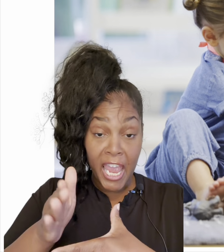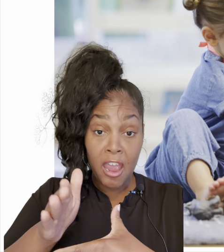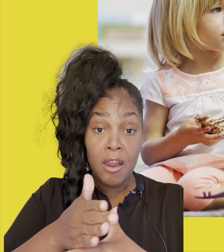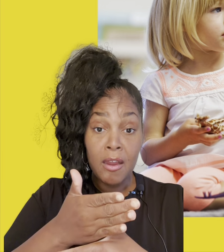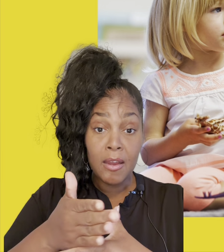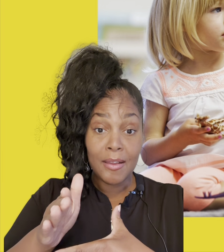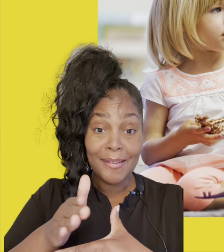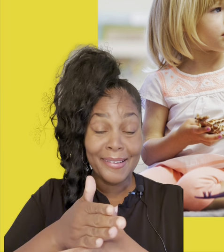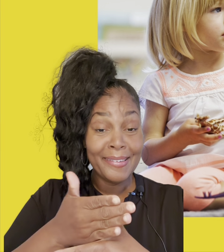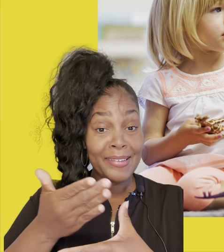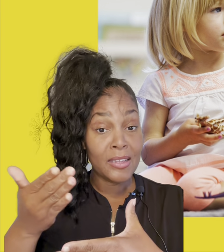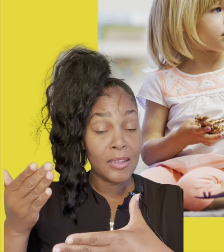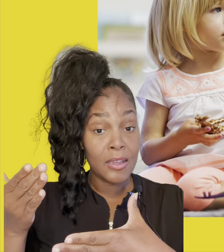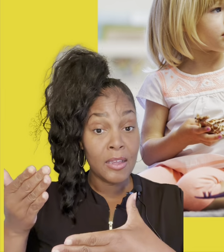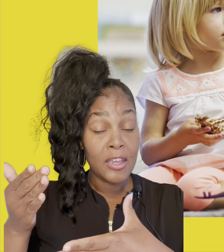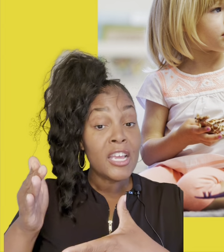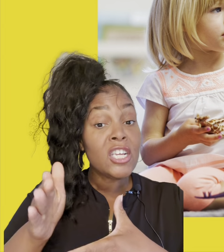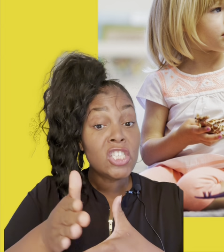Share.